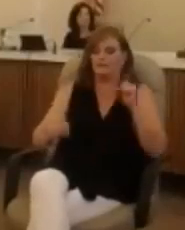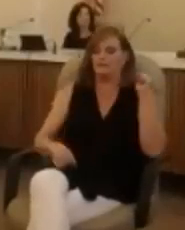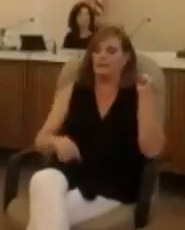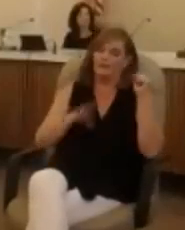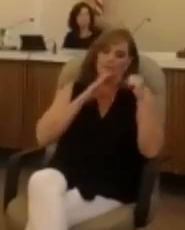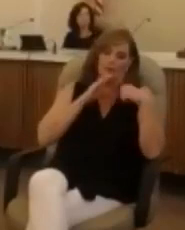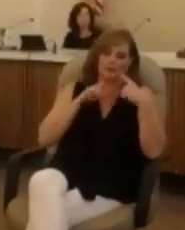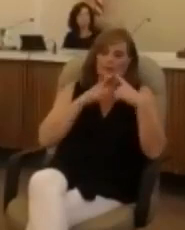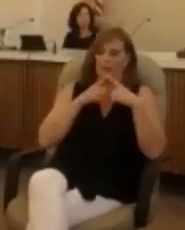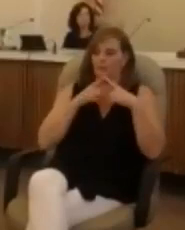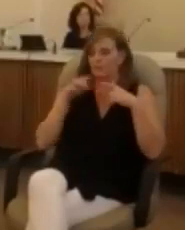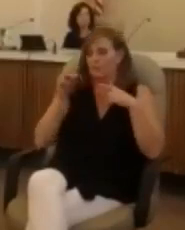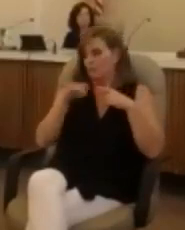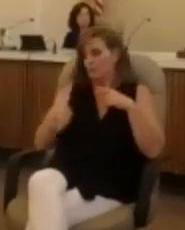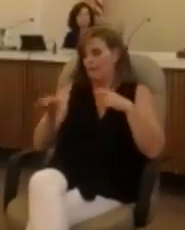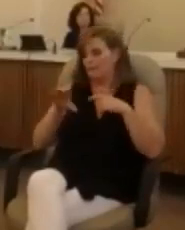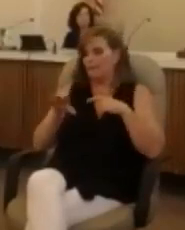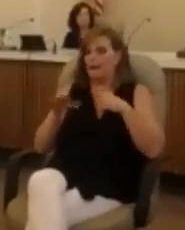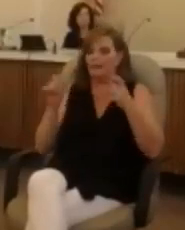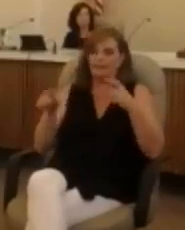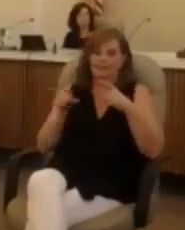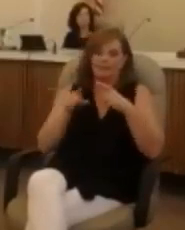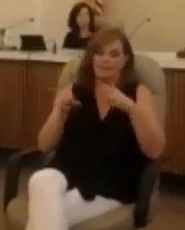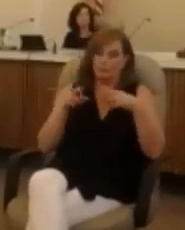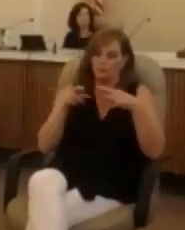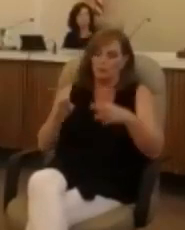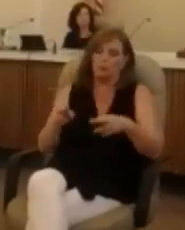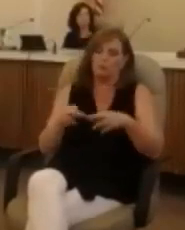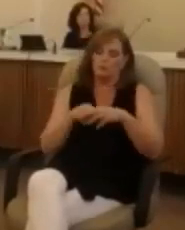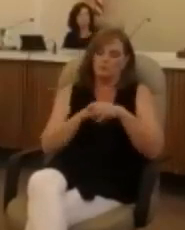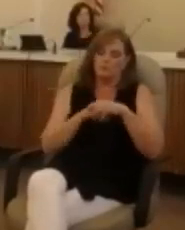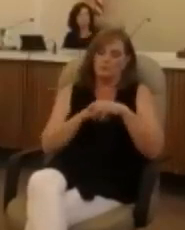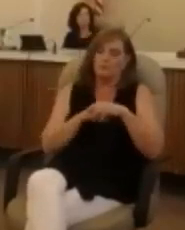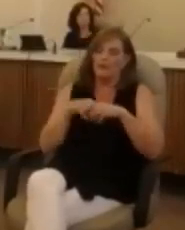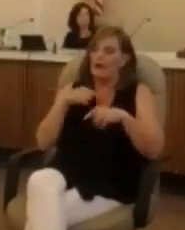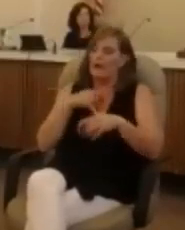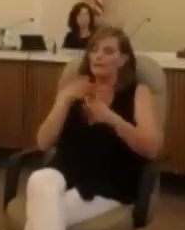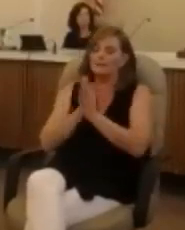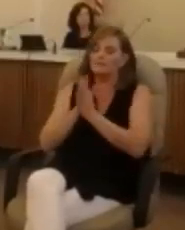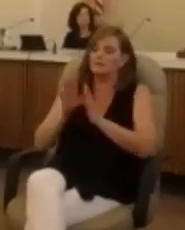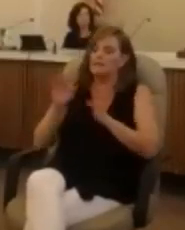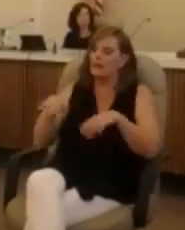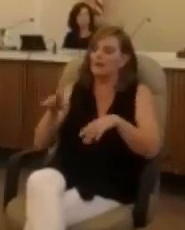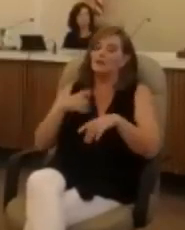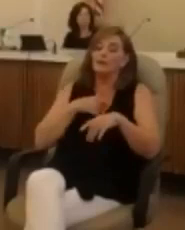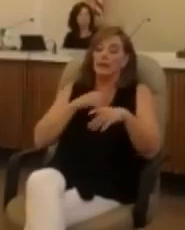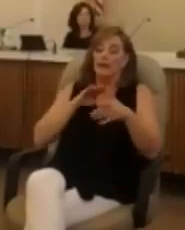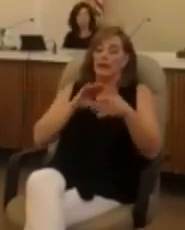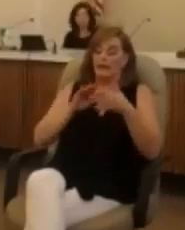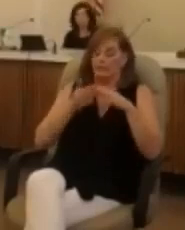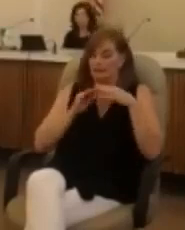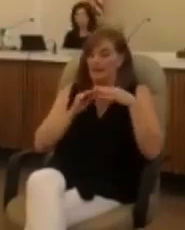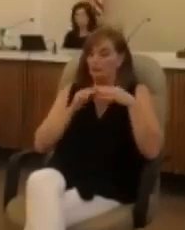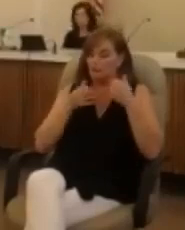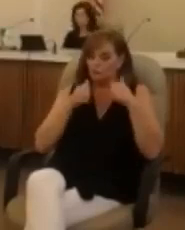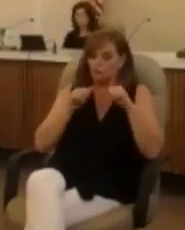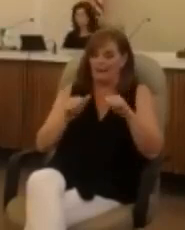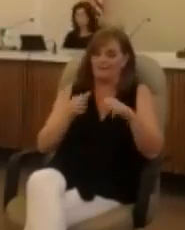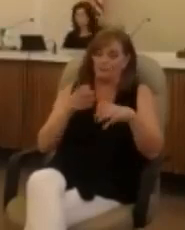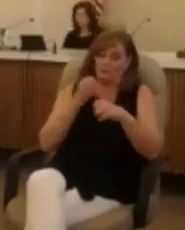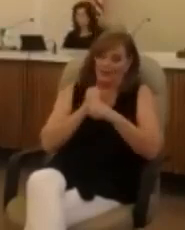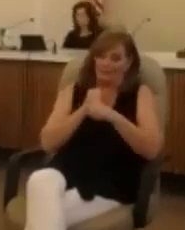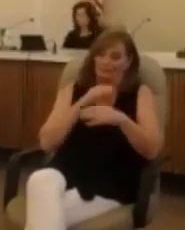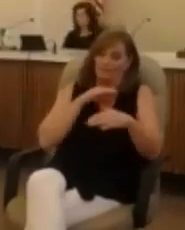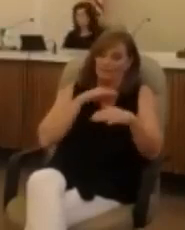on a number of these roads, I basically asking them if the town goes through the effort of obtaining the